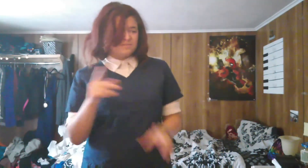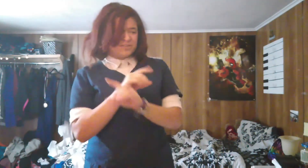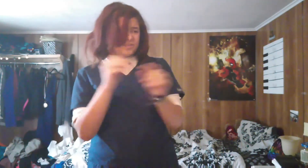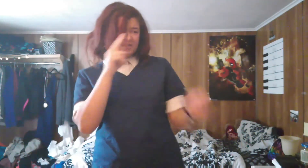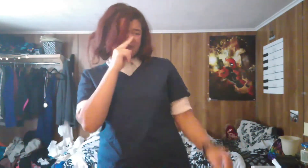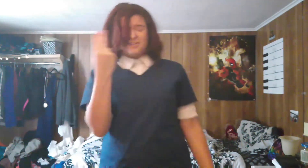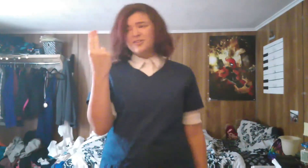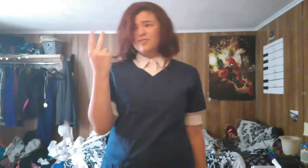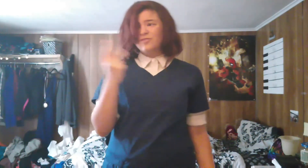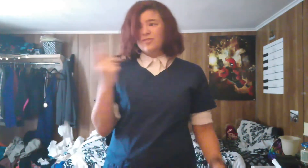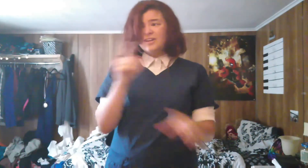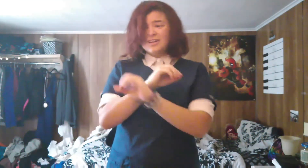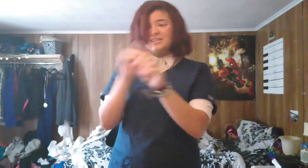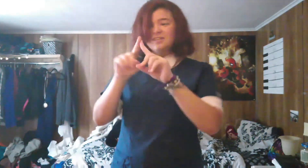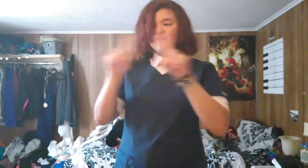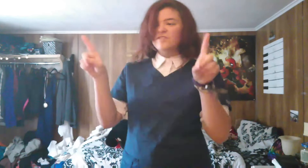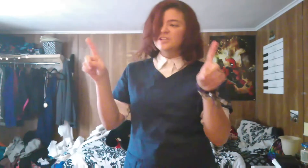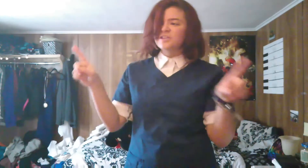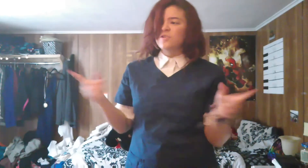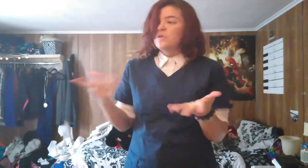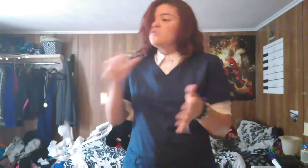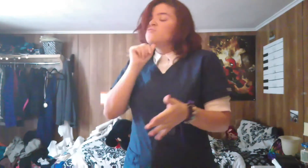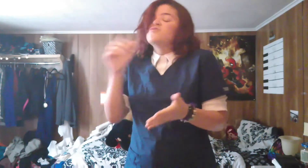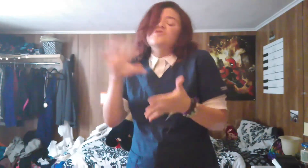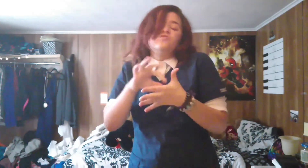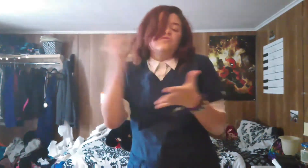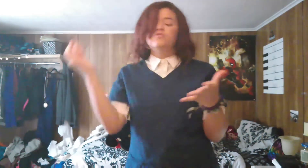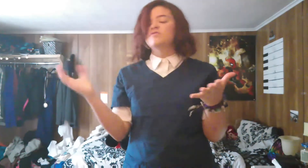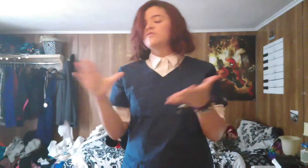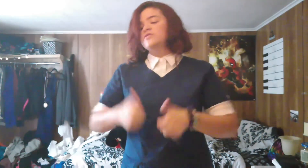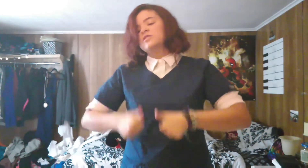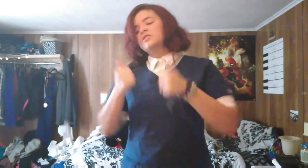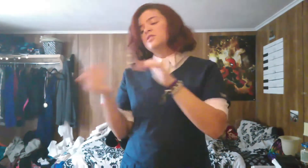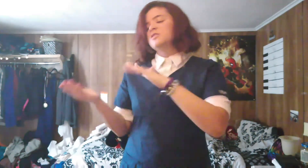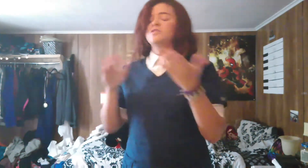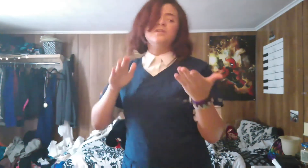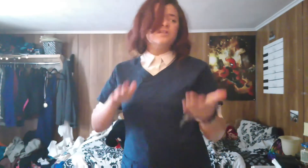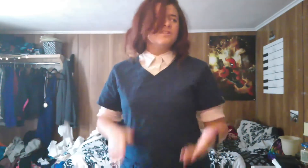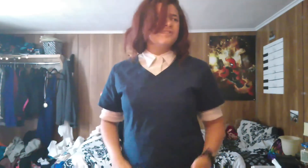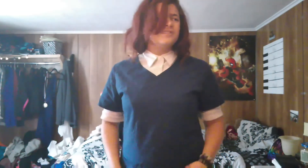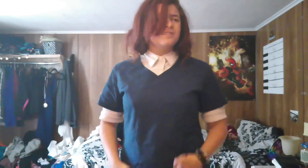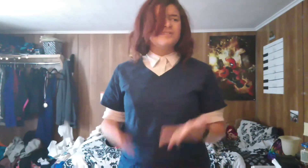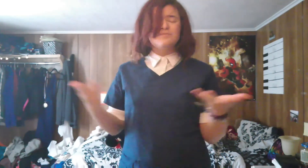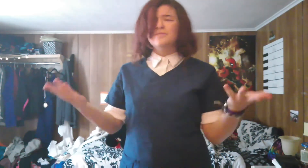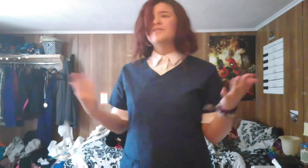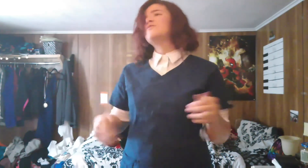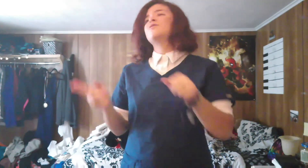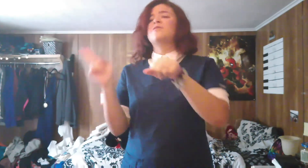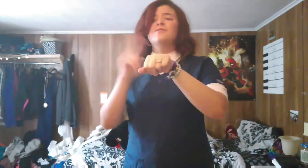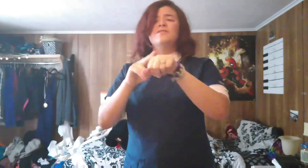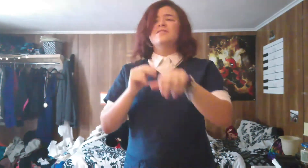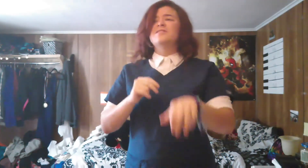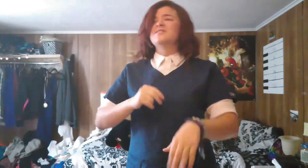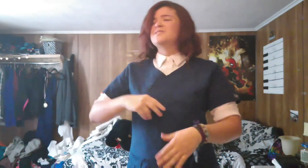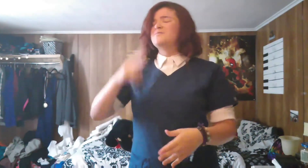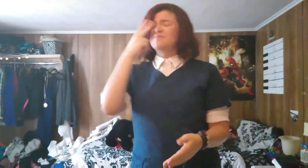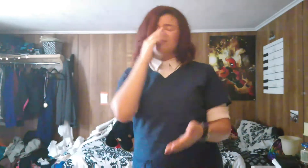special. We're not different. We don't choose who lives or dies. Let's be normal. See bad